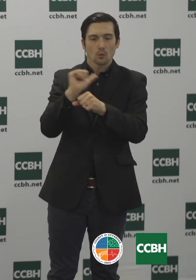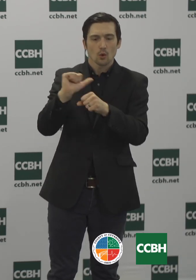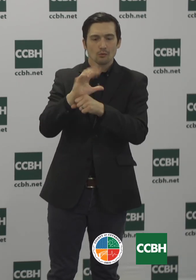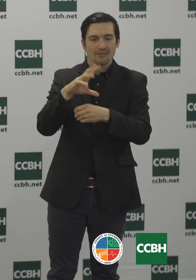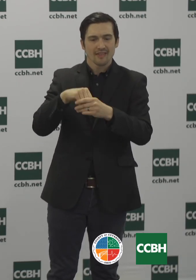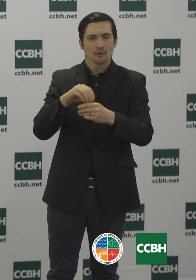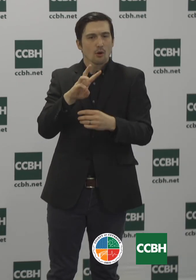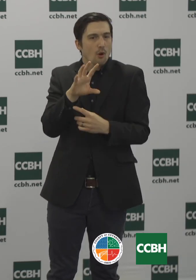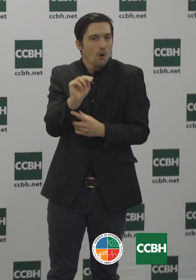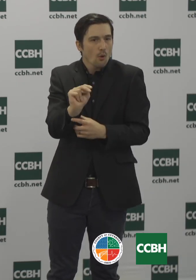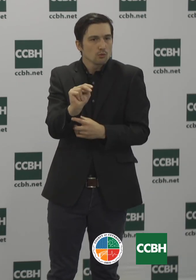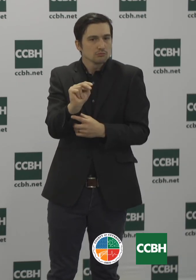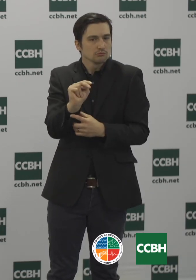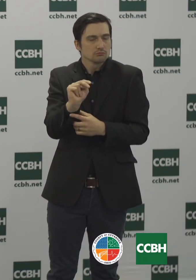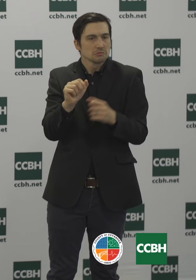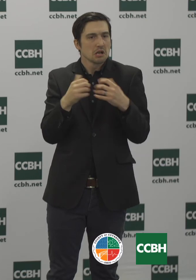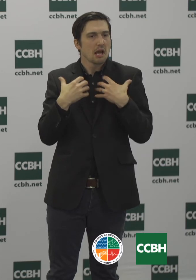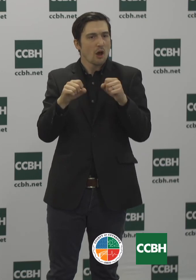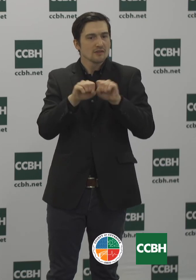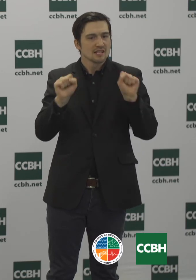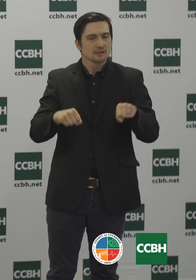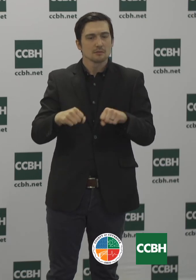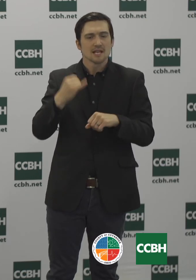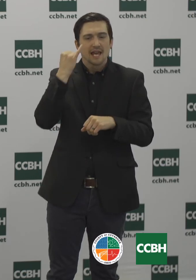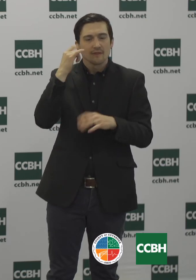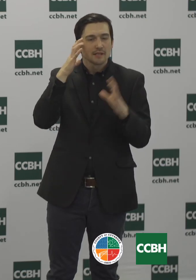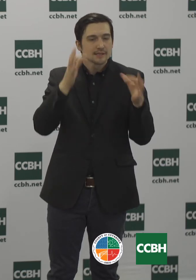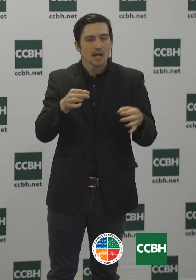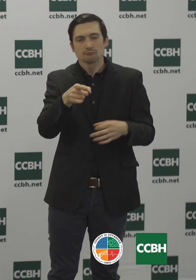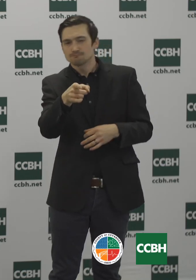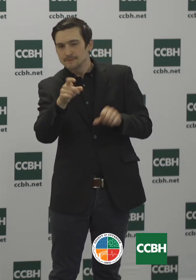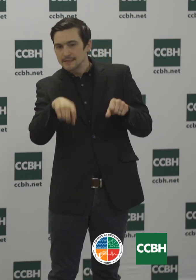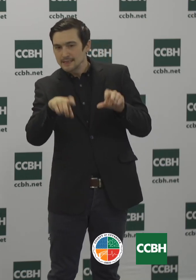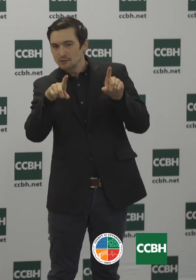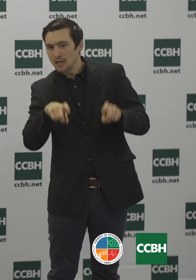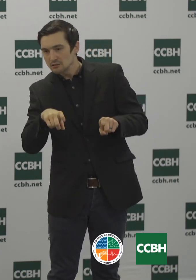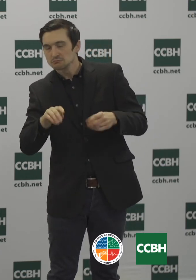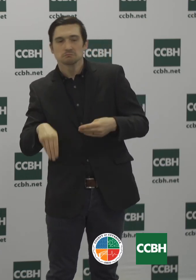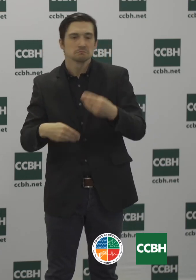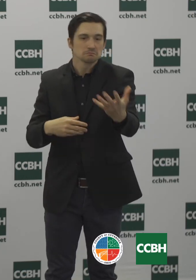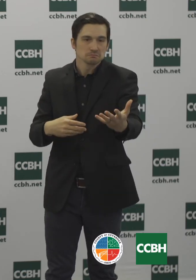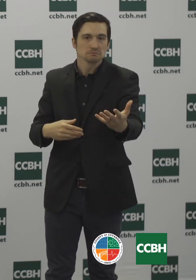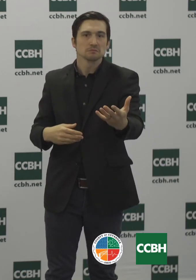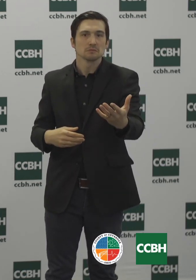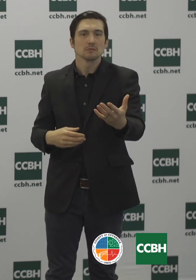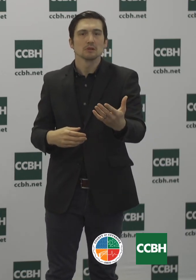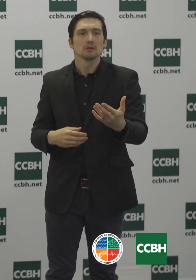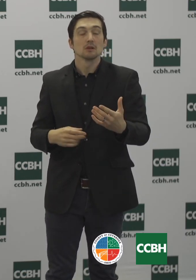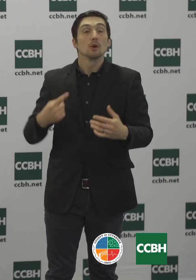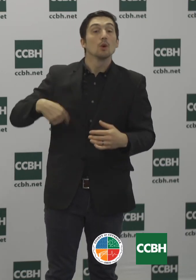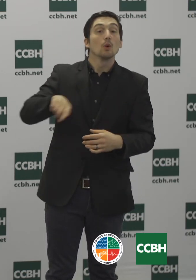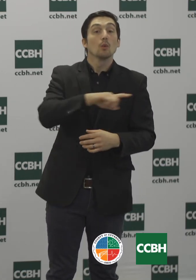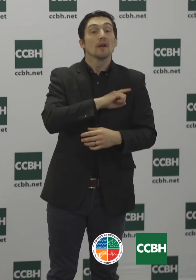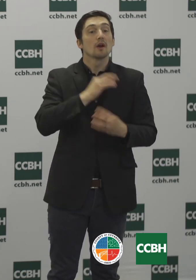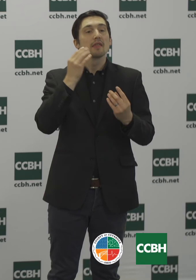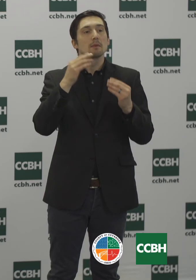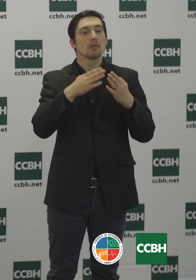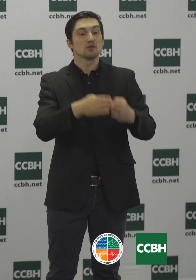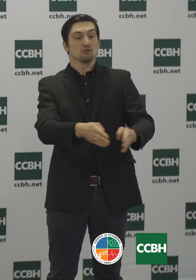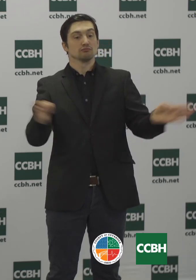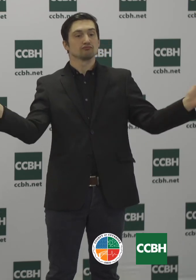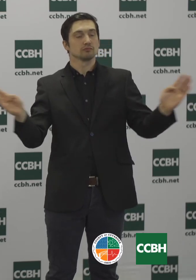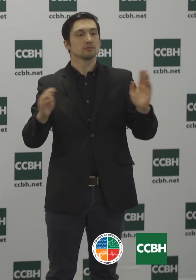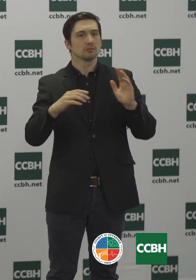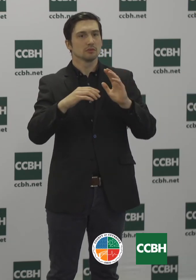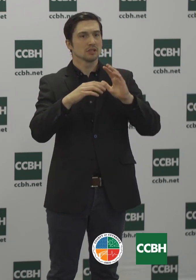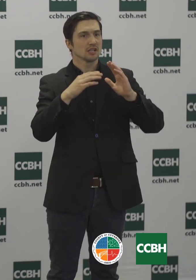that they feel need tested. We are looking from a public health perspective at who we need to test in the community based on